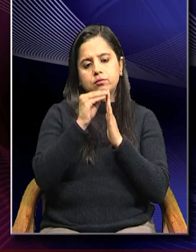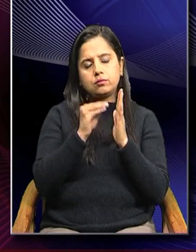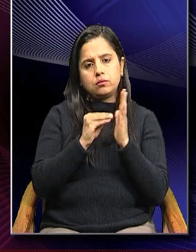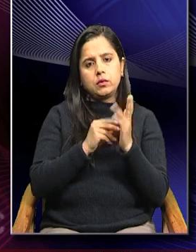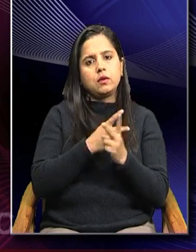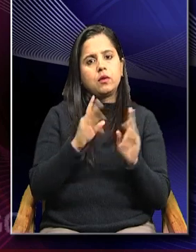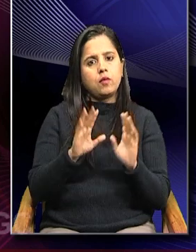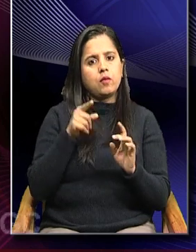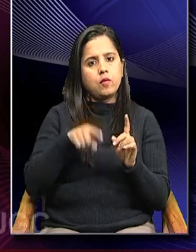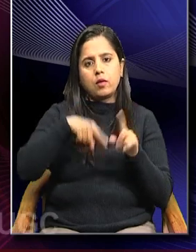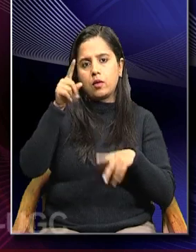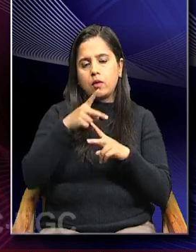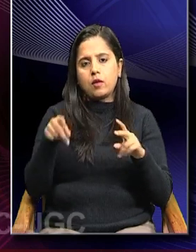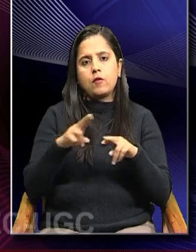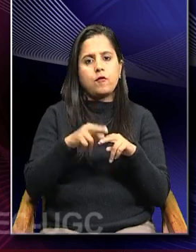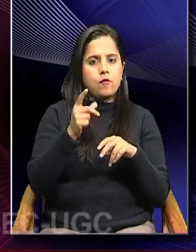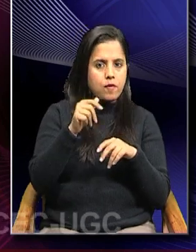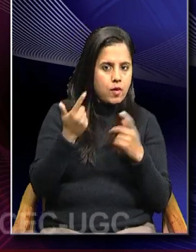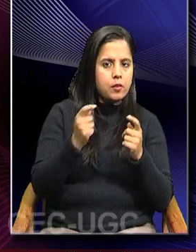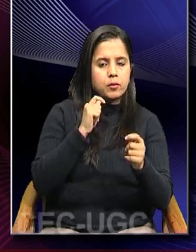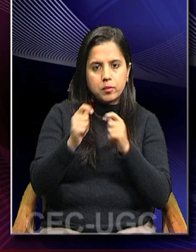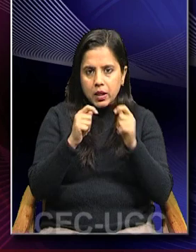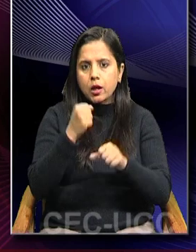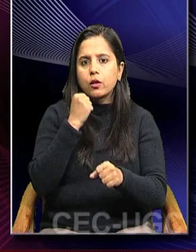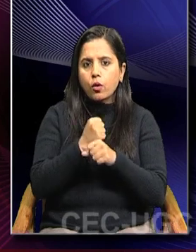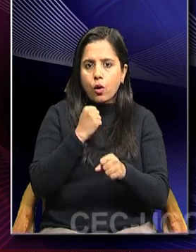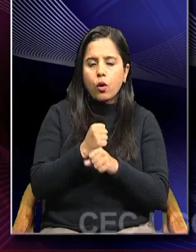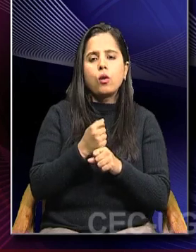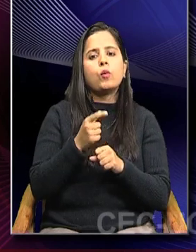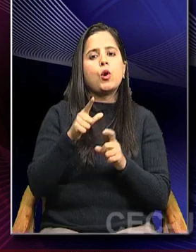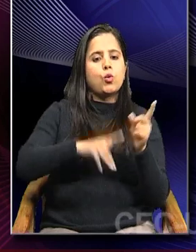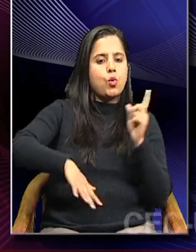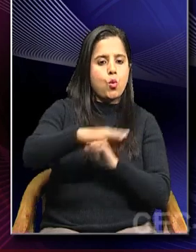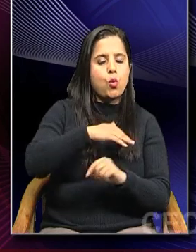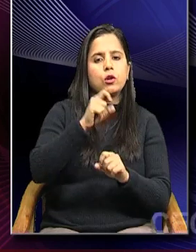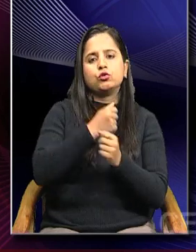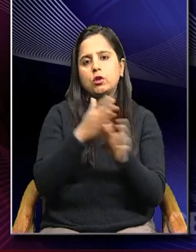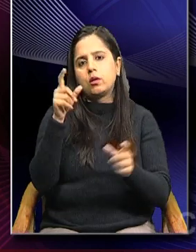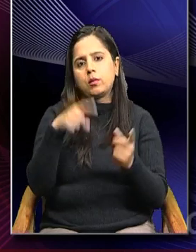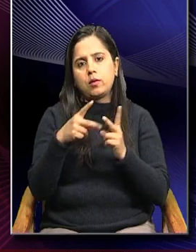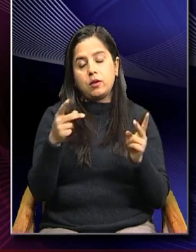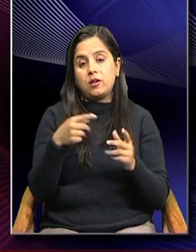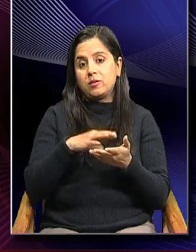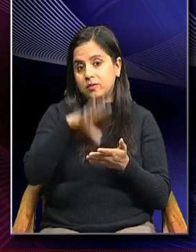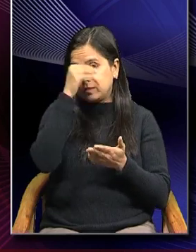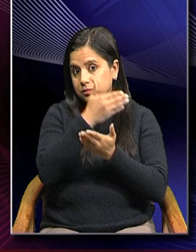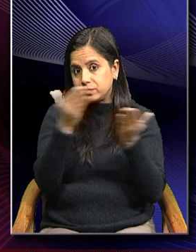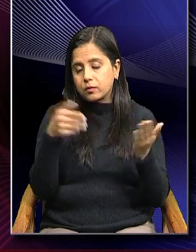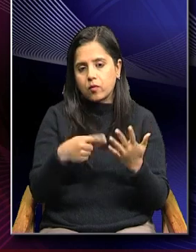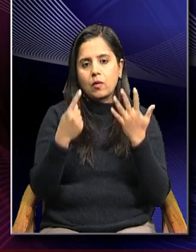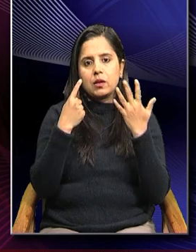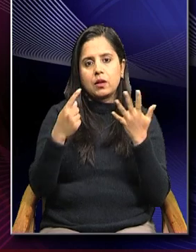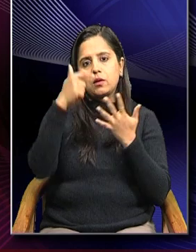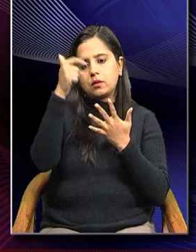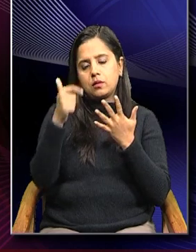sectors, ranging from financial to media, government, citizen action, local and general public. So, my dear learners, these 6